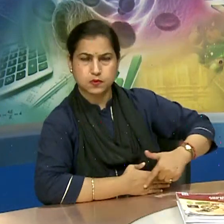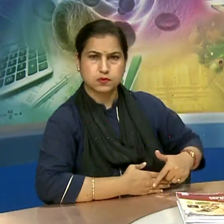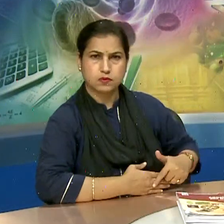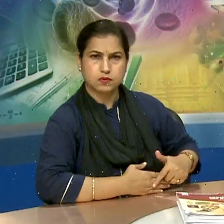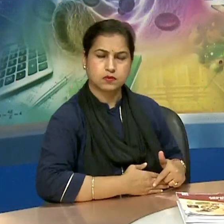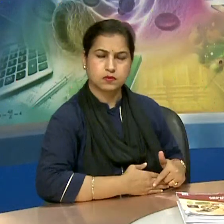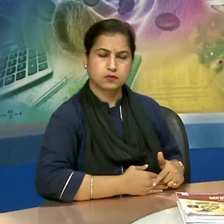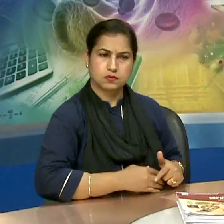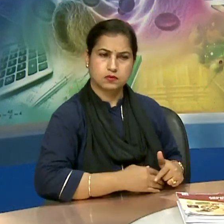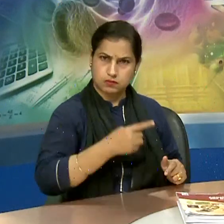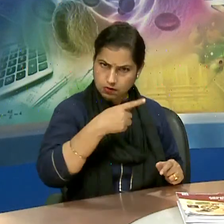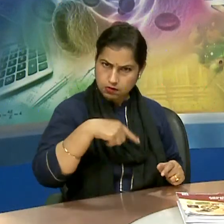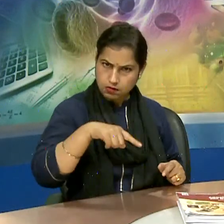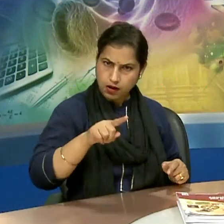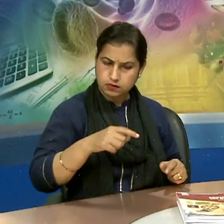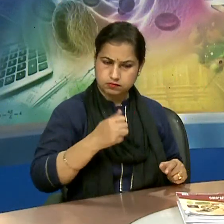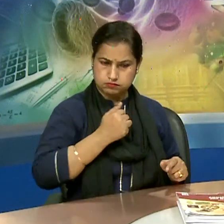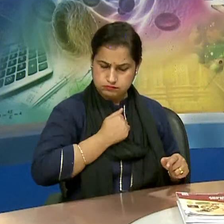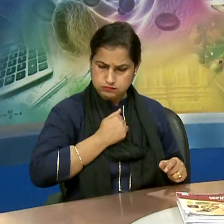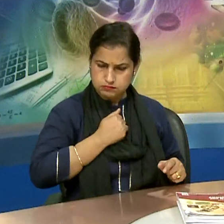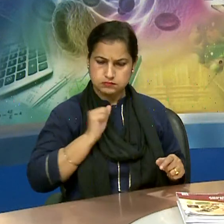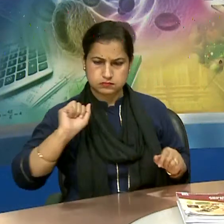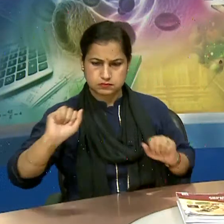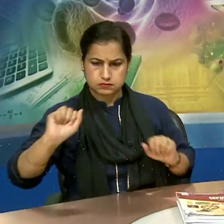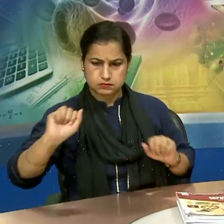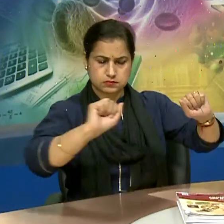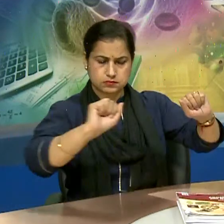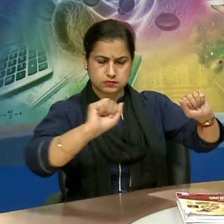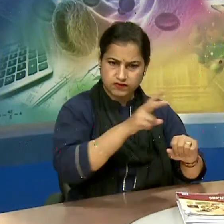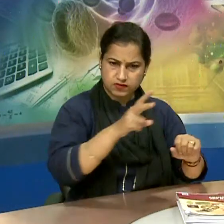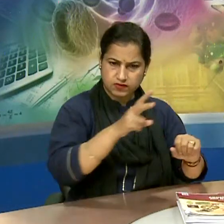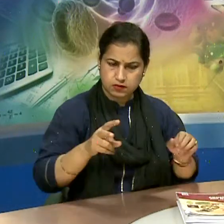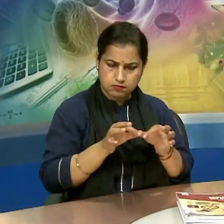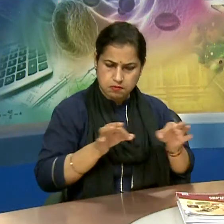part for different measurement?